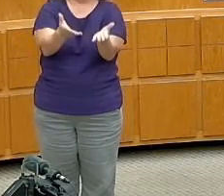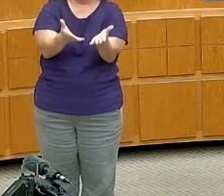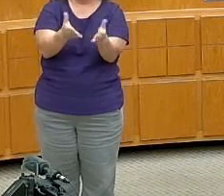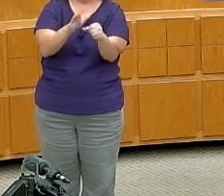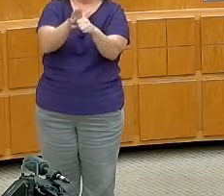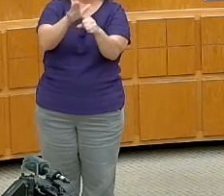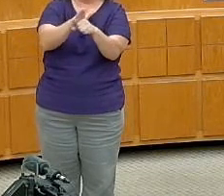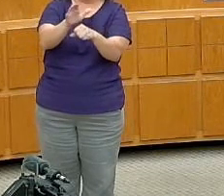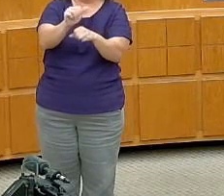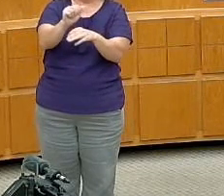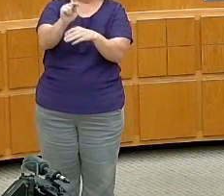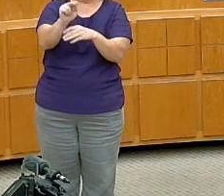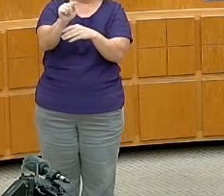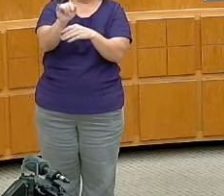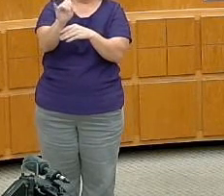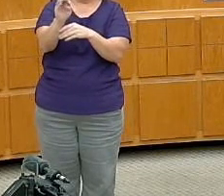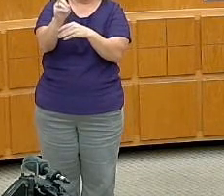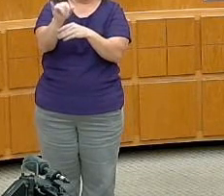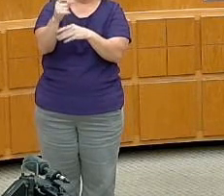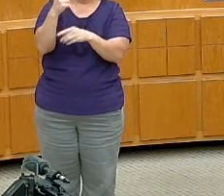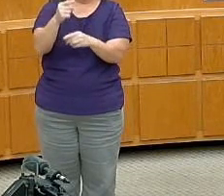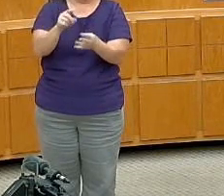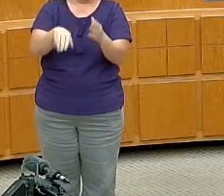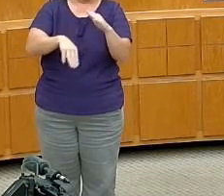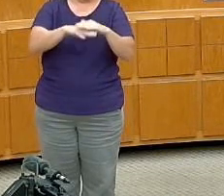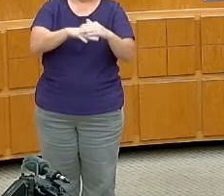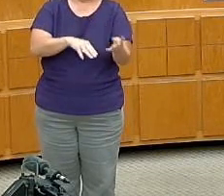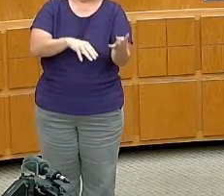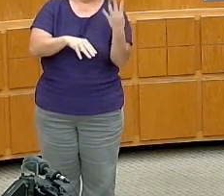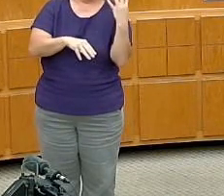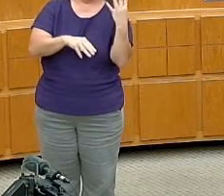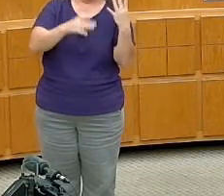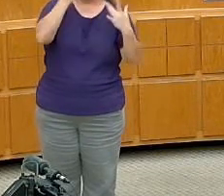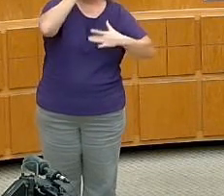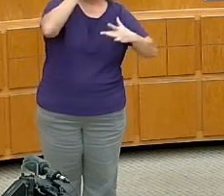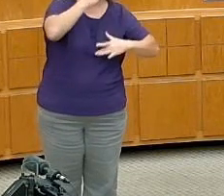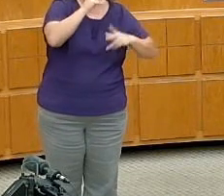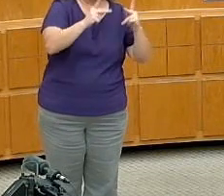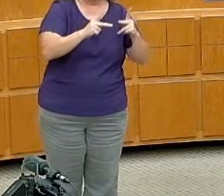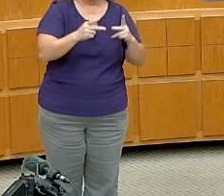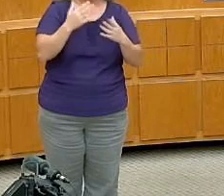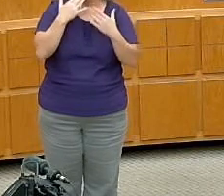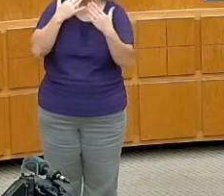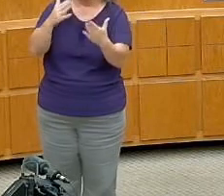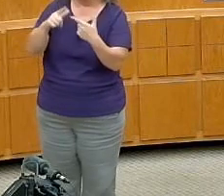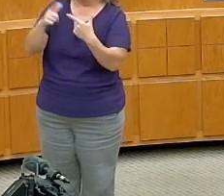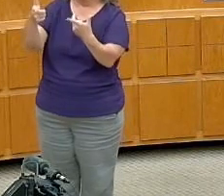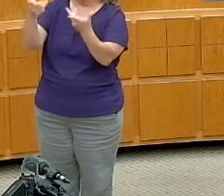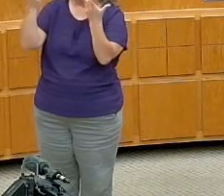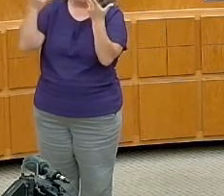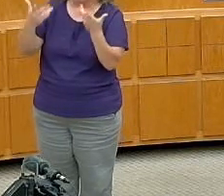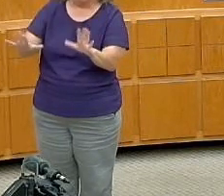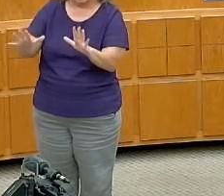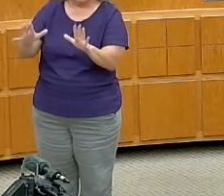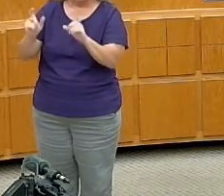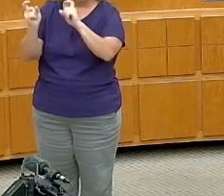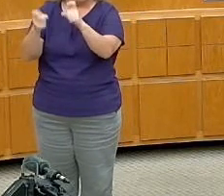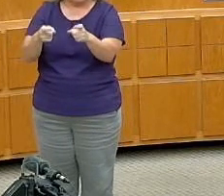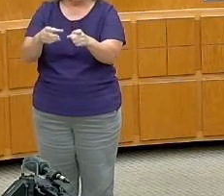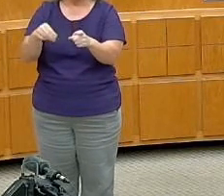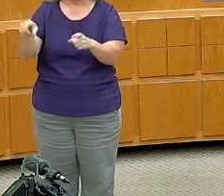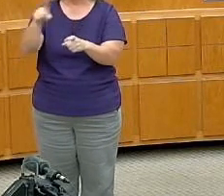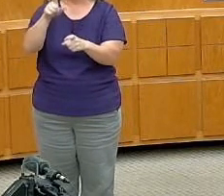critically ill patients. Thank you to all those that have already donated blood and to those who will donate in the